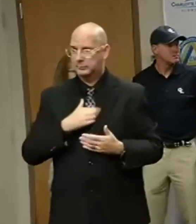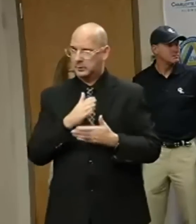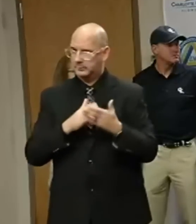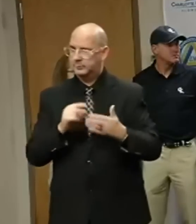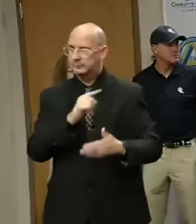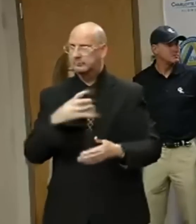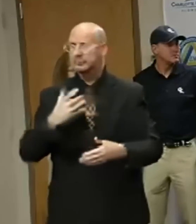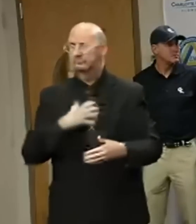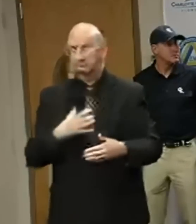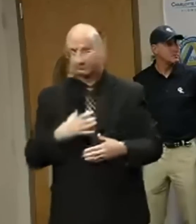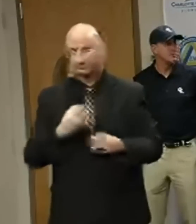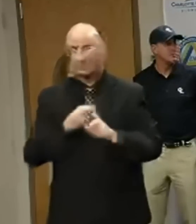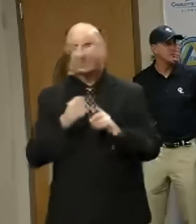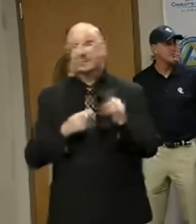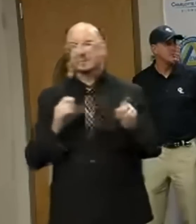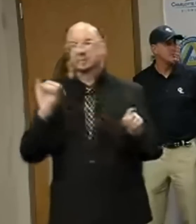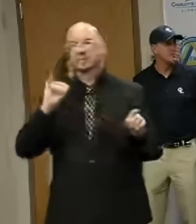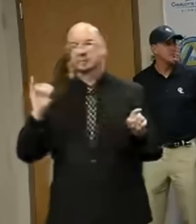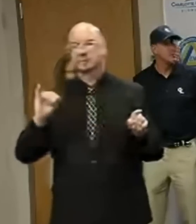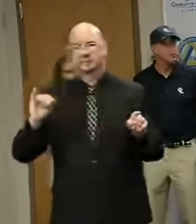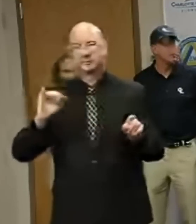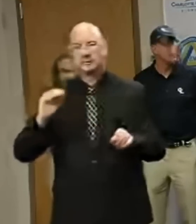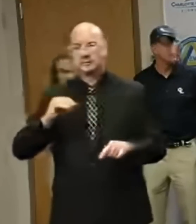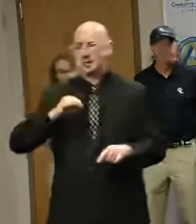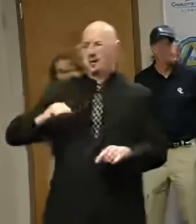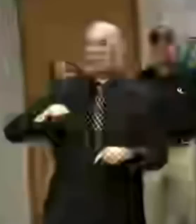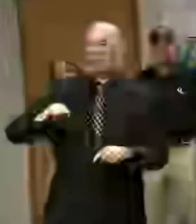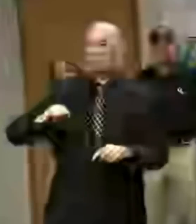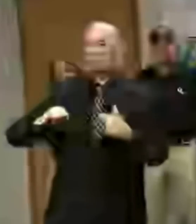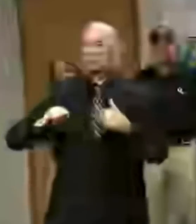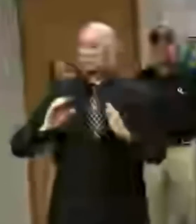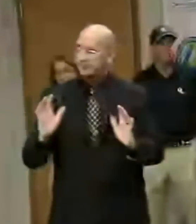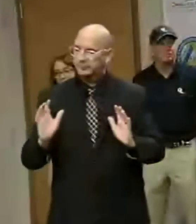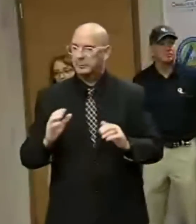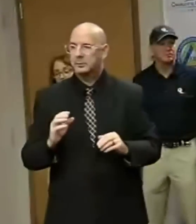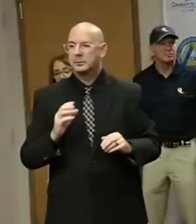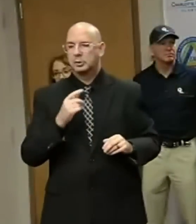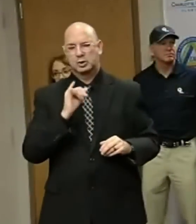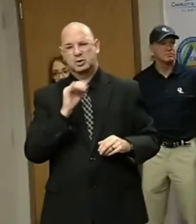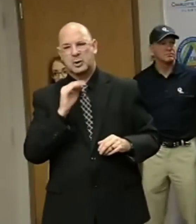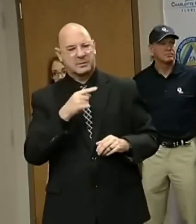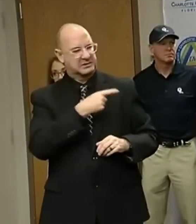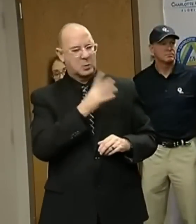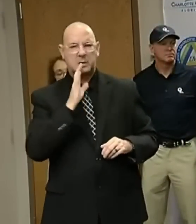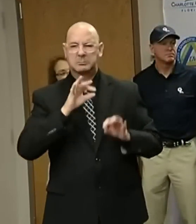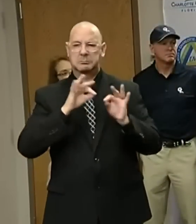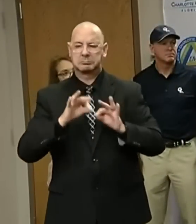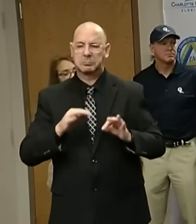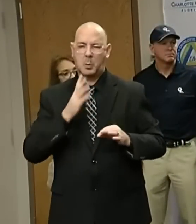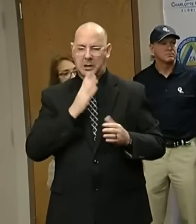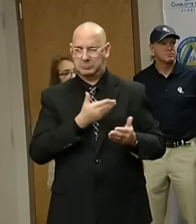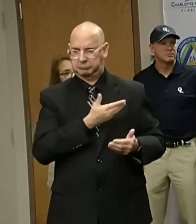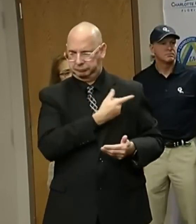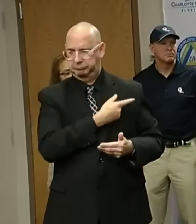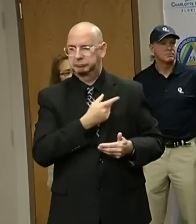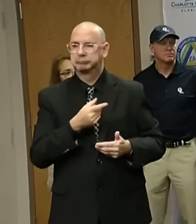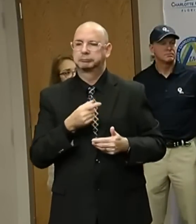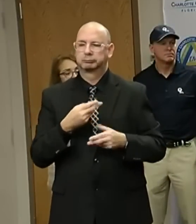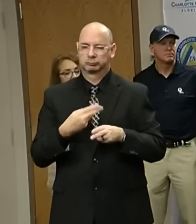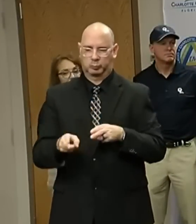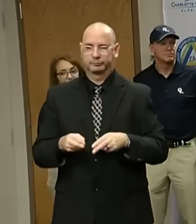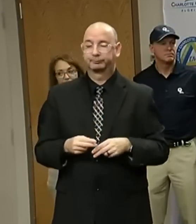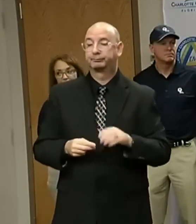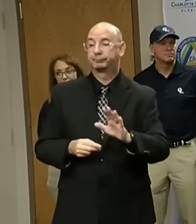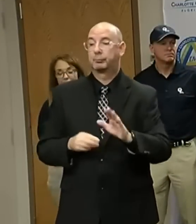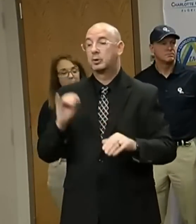of lawsuits and a lot of things that don't focus on the core business. This is the core business of paying these claims, and we